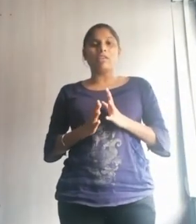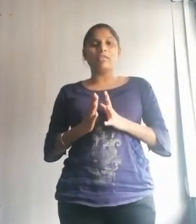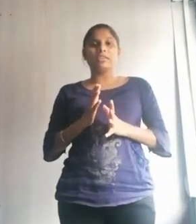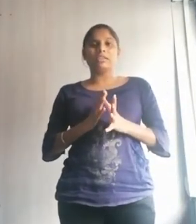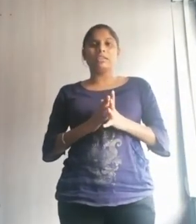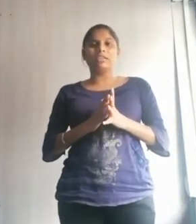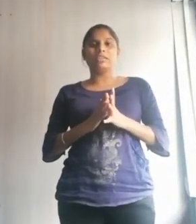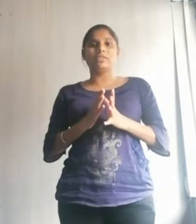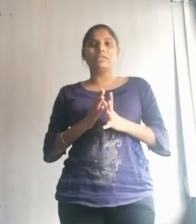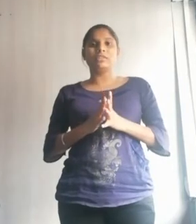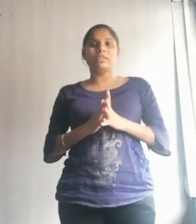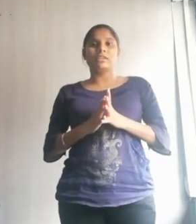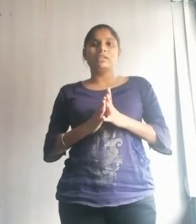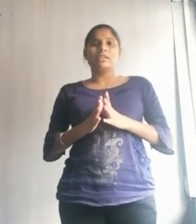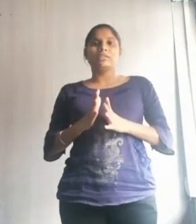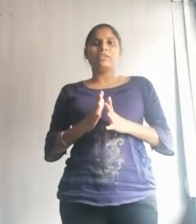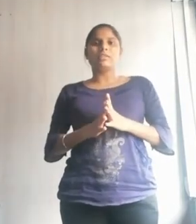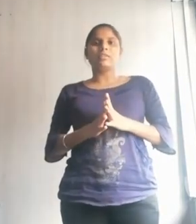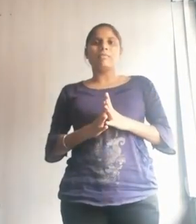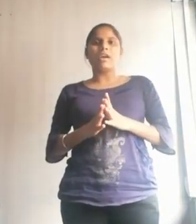always in just by